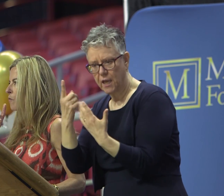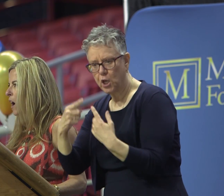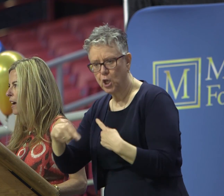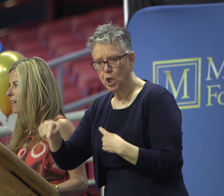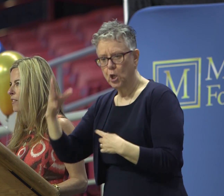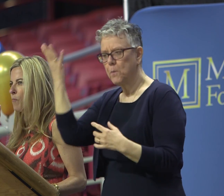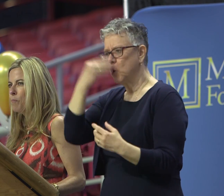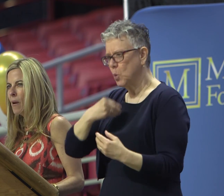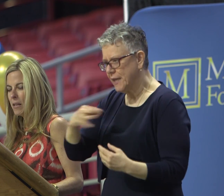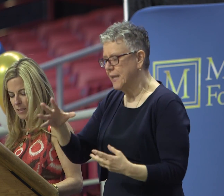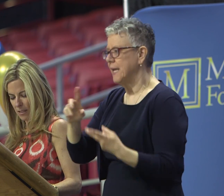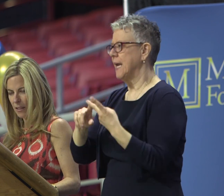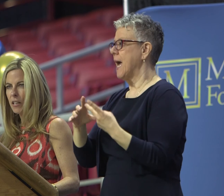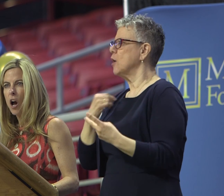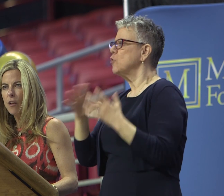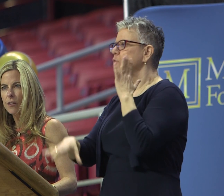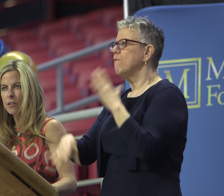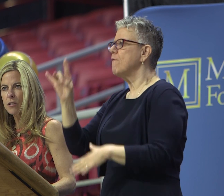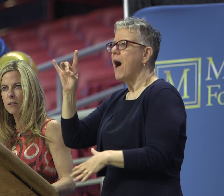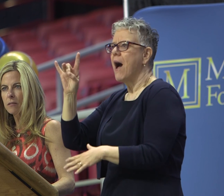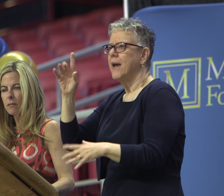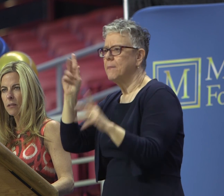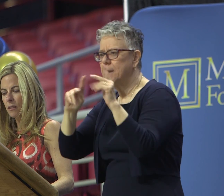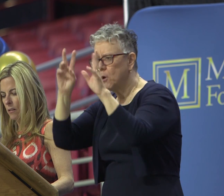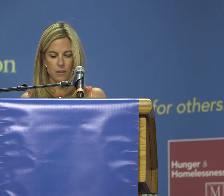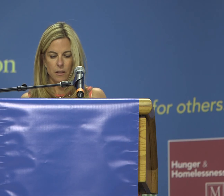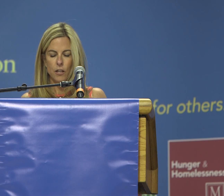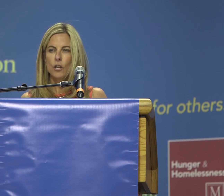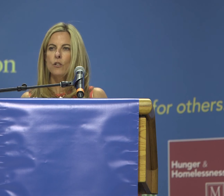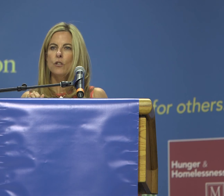to find the best in others,